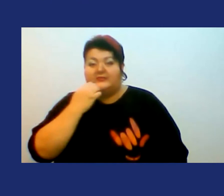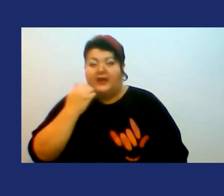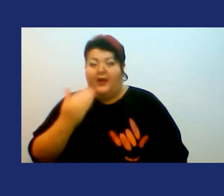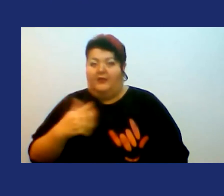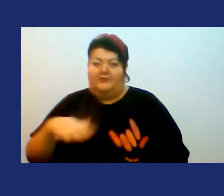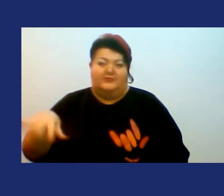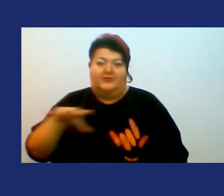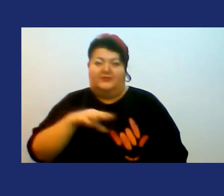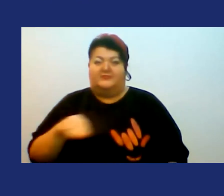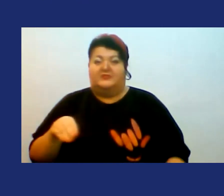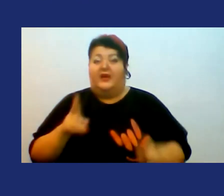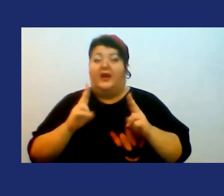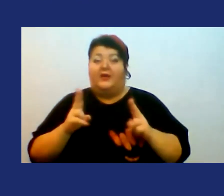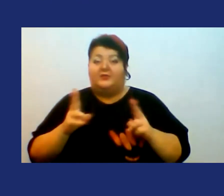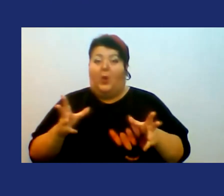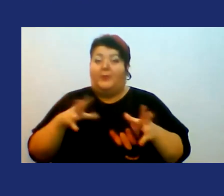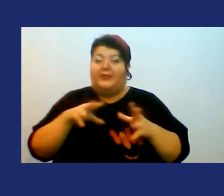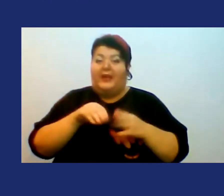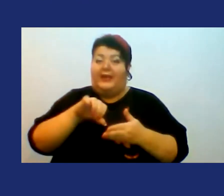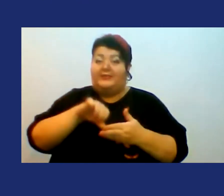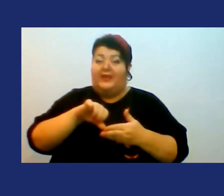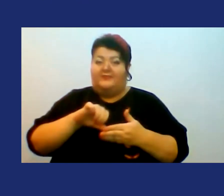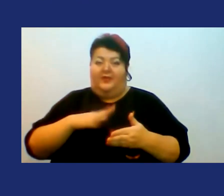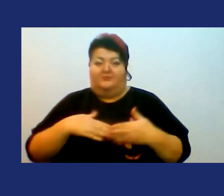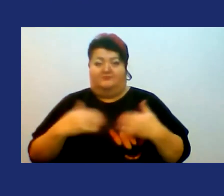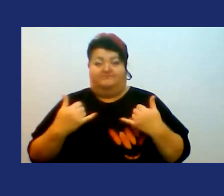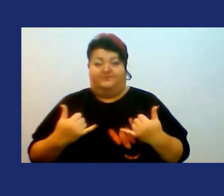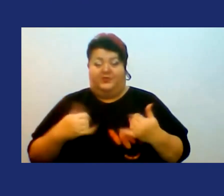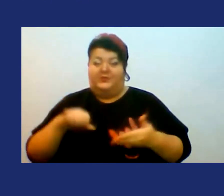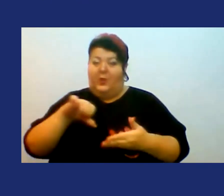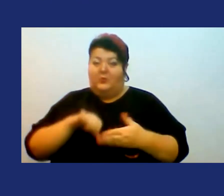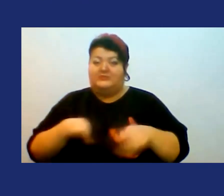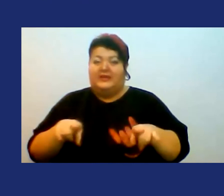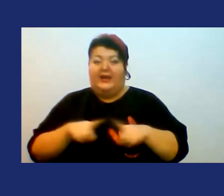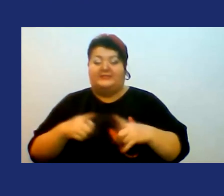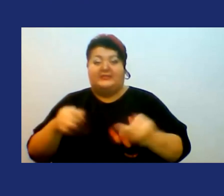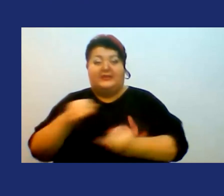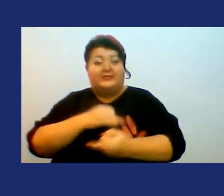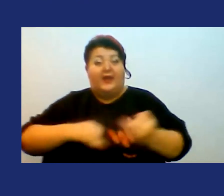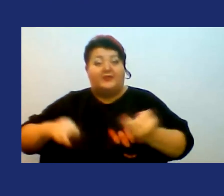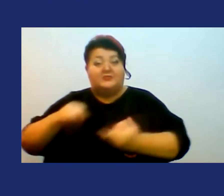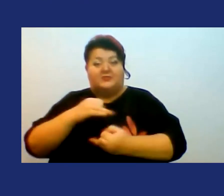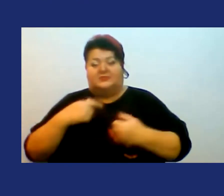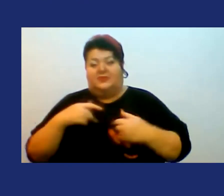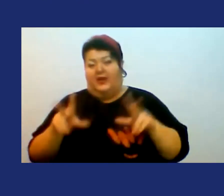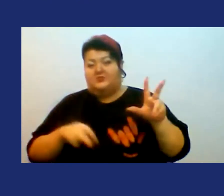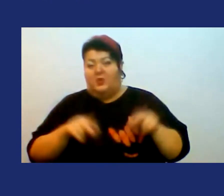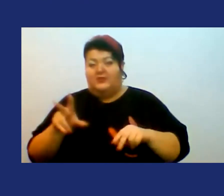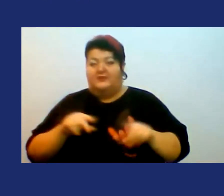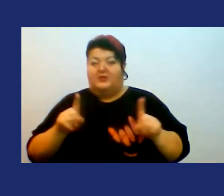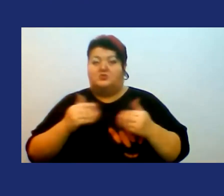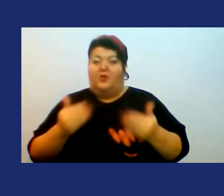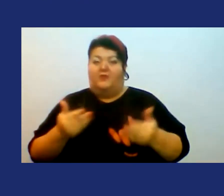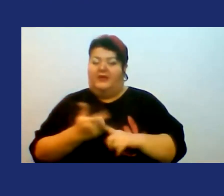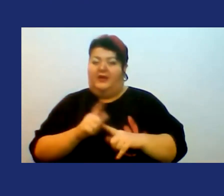us today for this discussion. I know that I will be watching what happens in the United States very closely, but it has